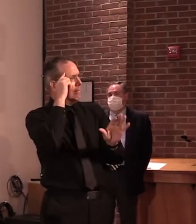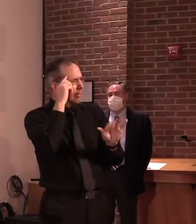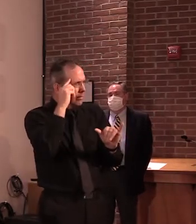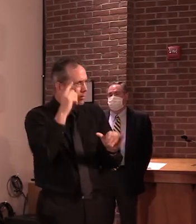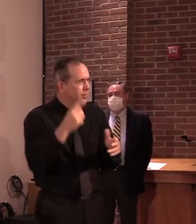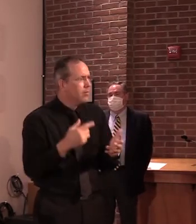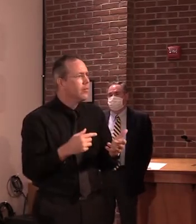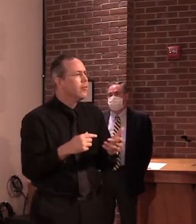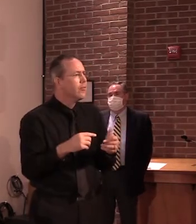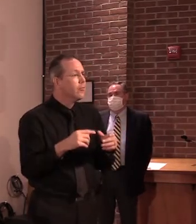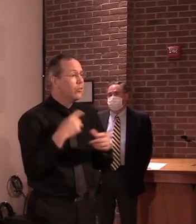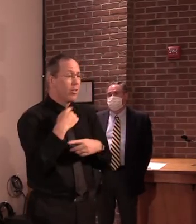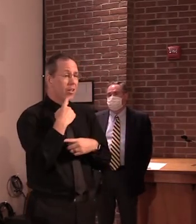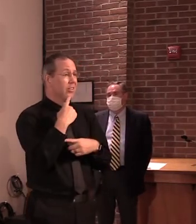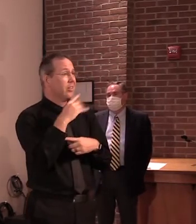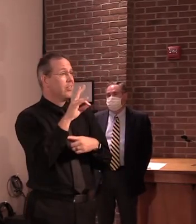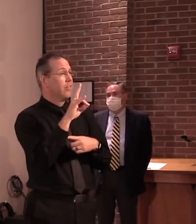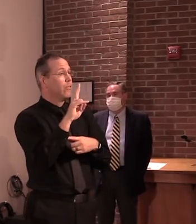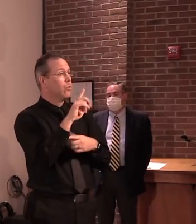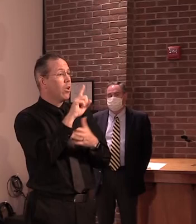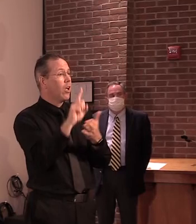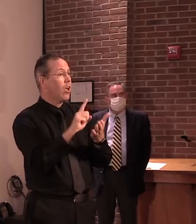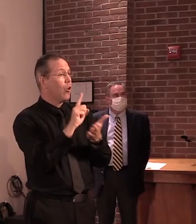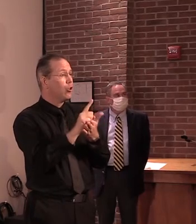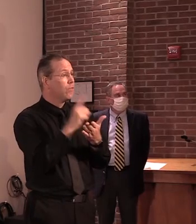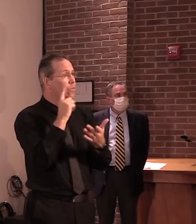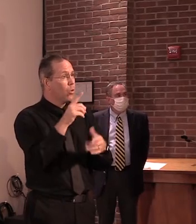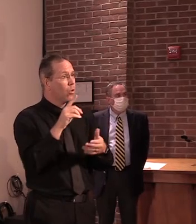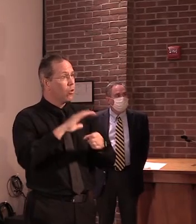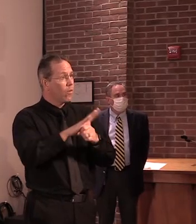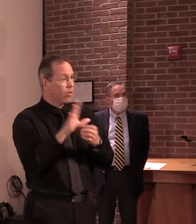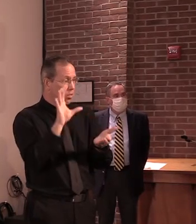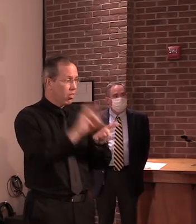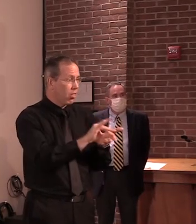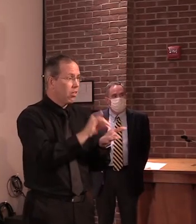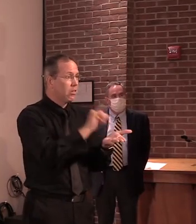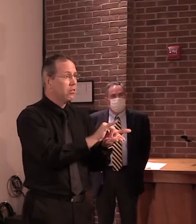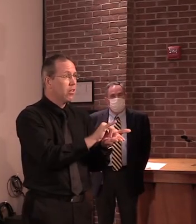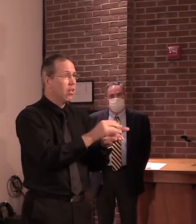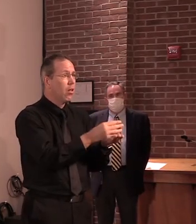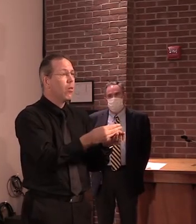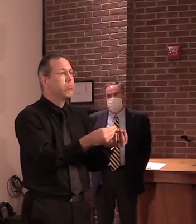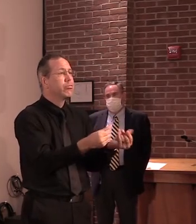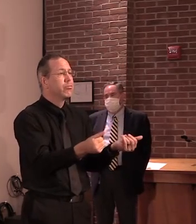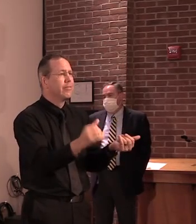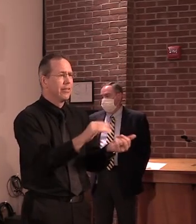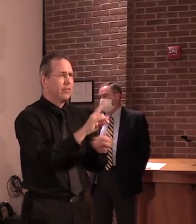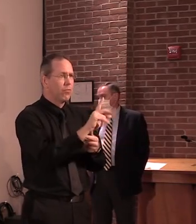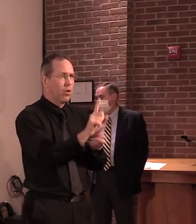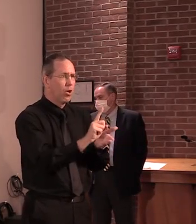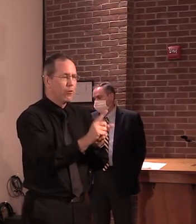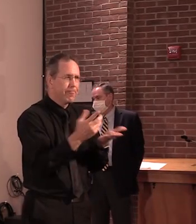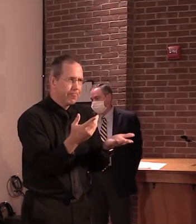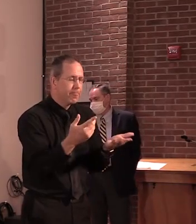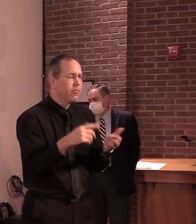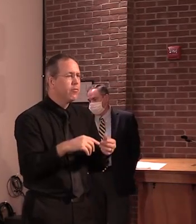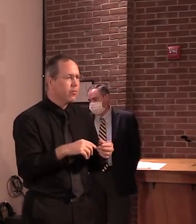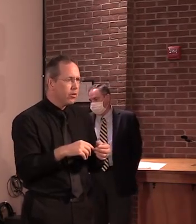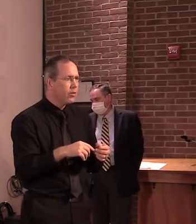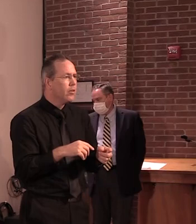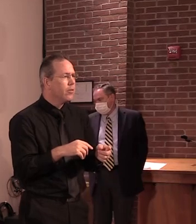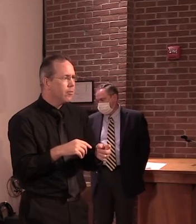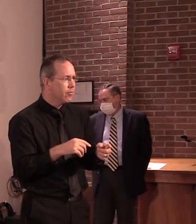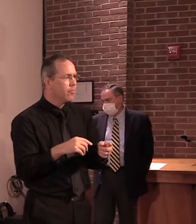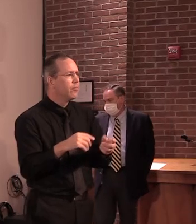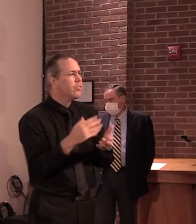then, you know, other surfaces are much lower amounts of time. I think what I'd want listeners to this press